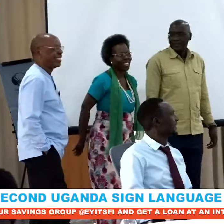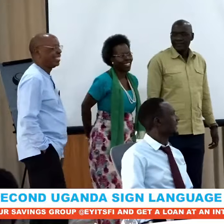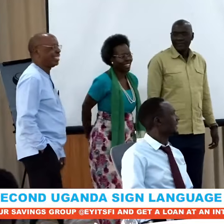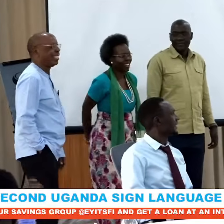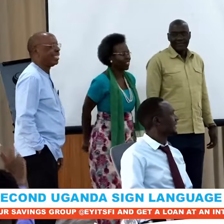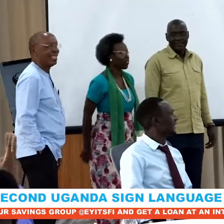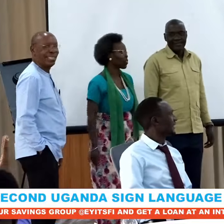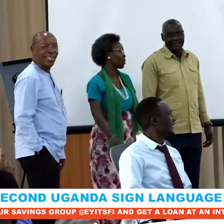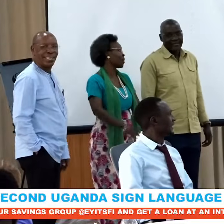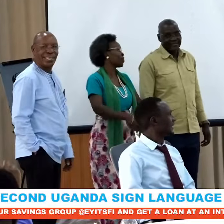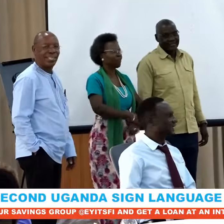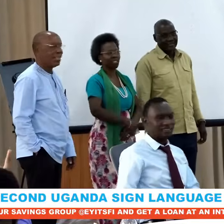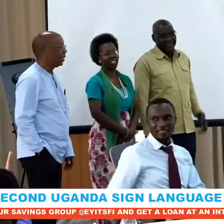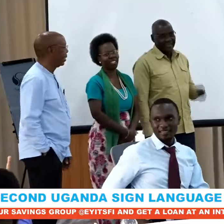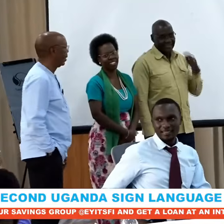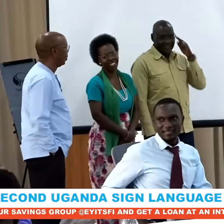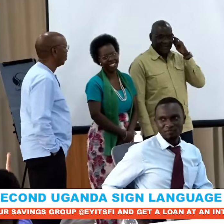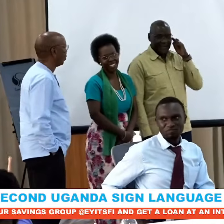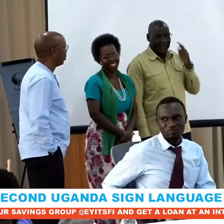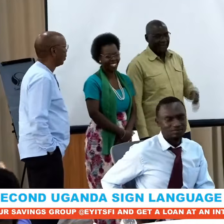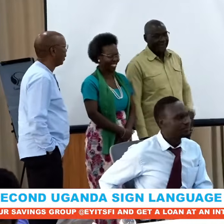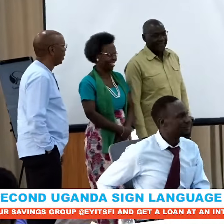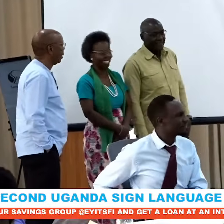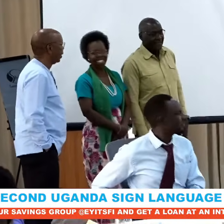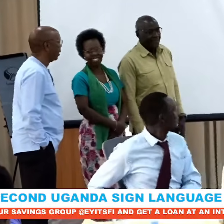So, no, you are right. You are the other side. You're on the right side.